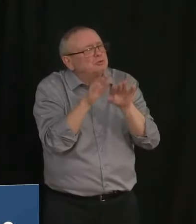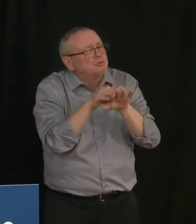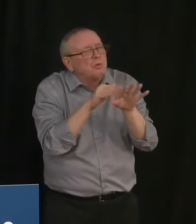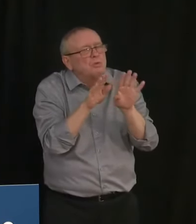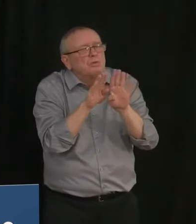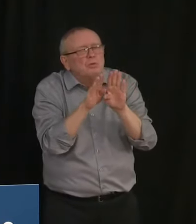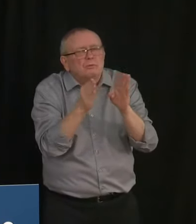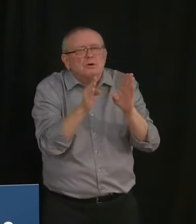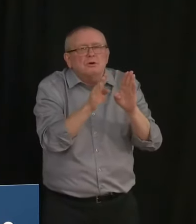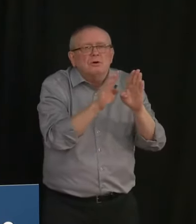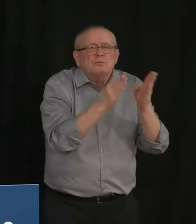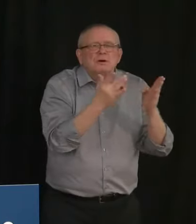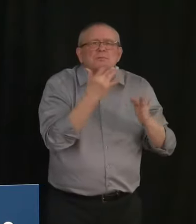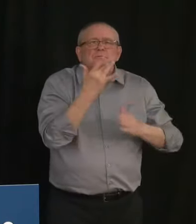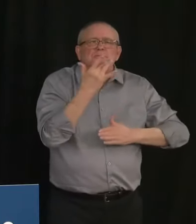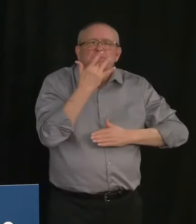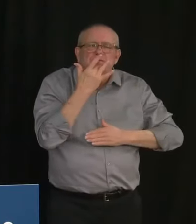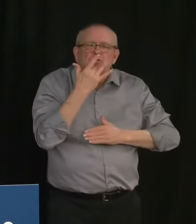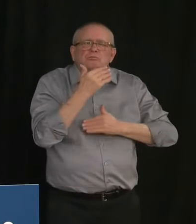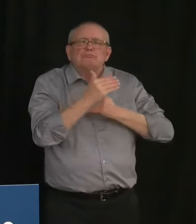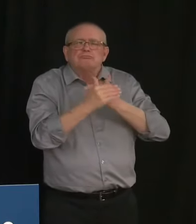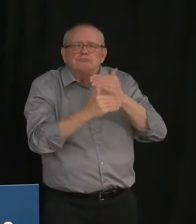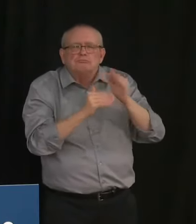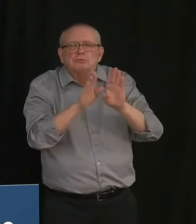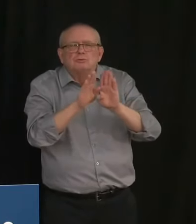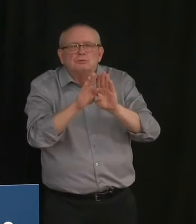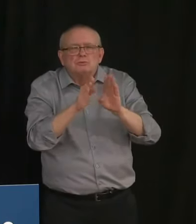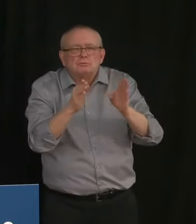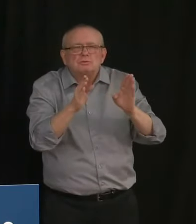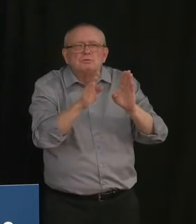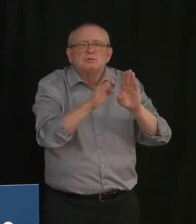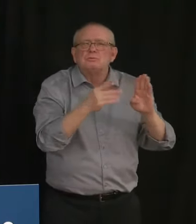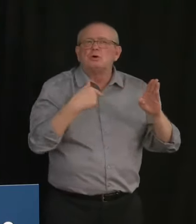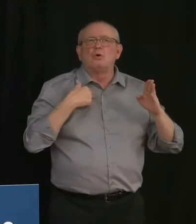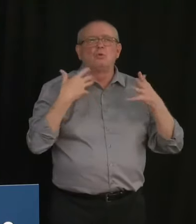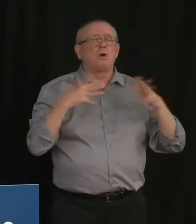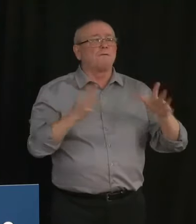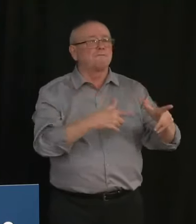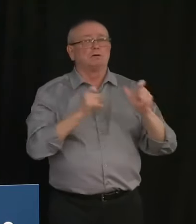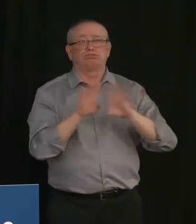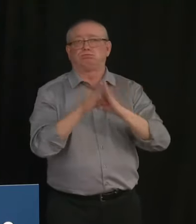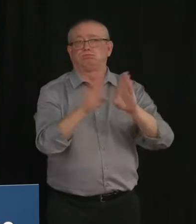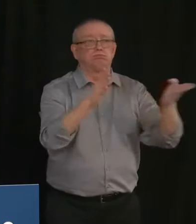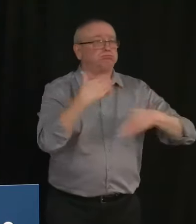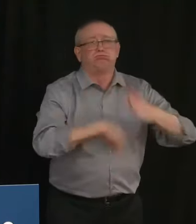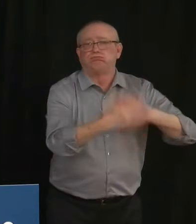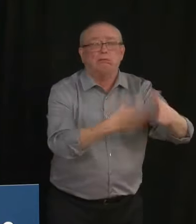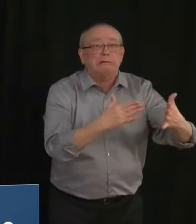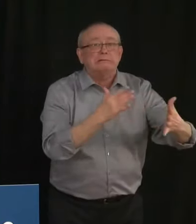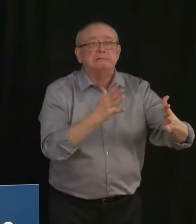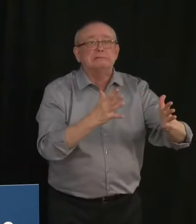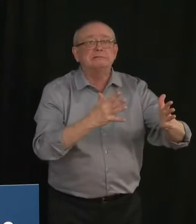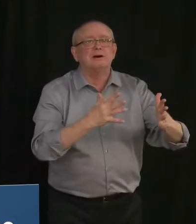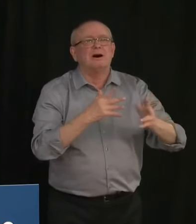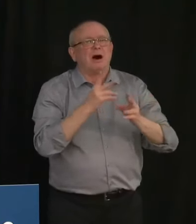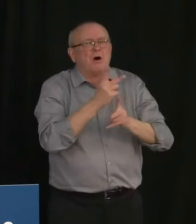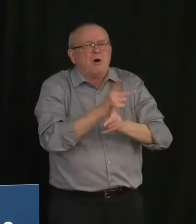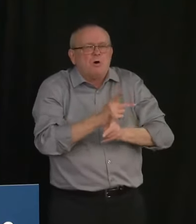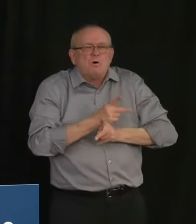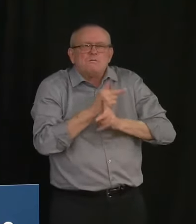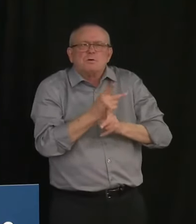to ensure we aren't doing too much too fast, especially as we learn more about the new variants of COVID-19 and work